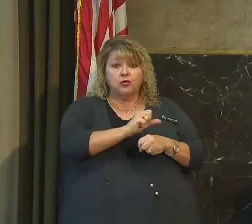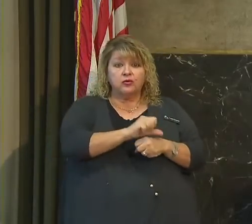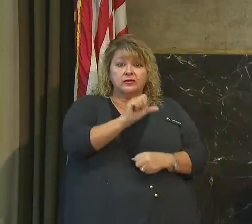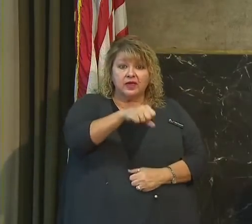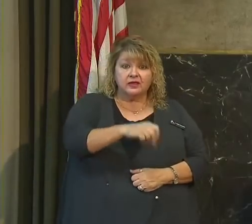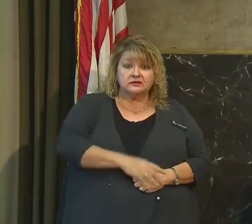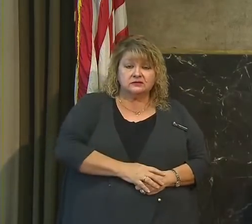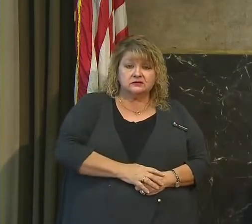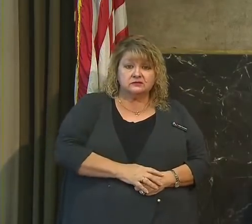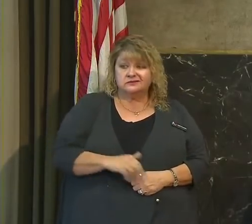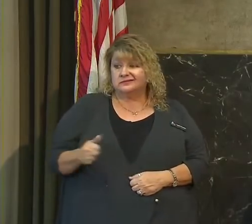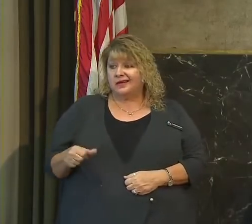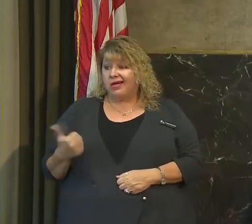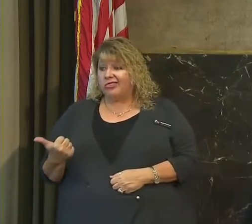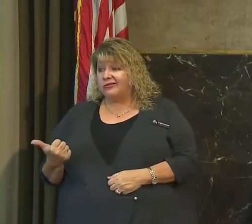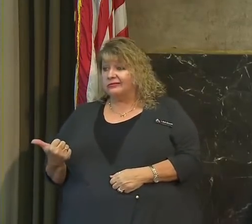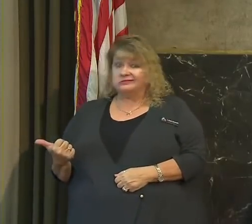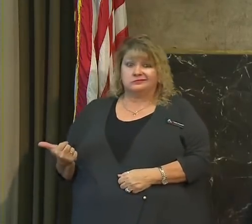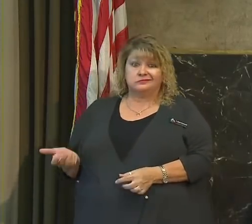On the other hand, it's pretty simple.